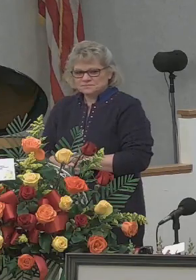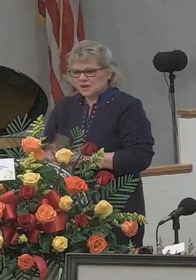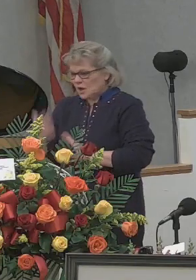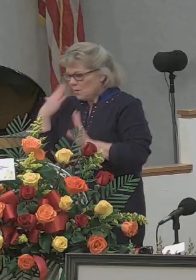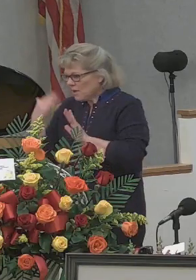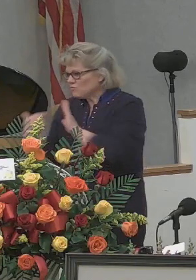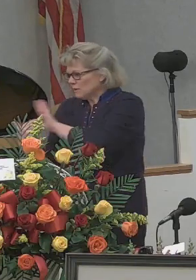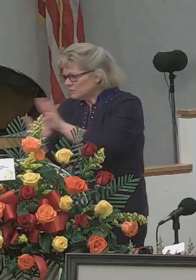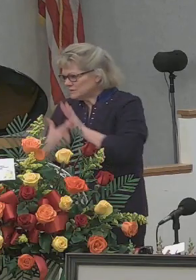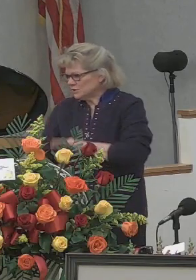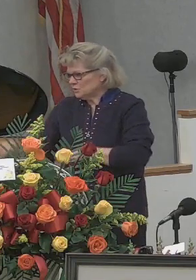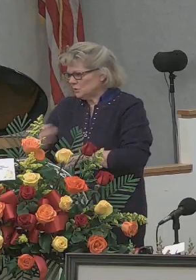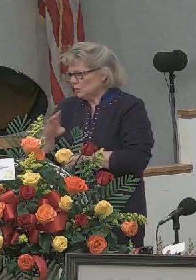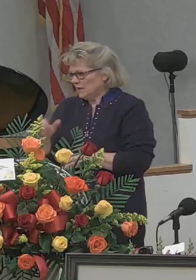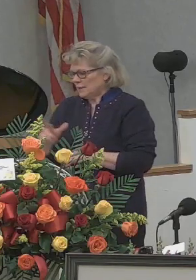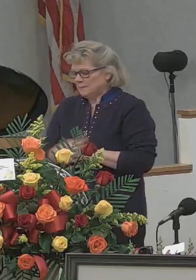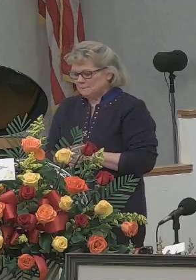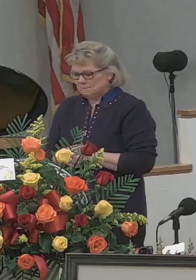well.